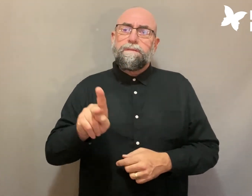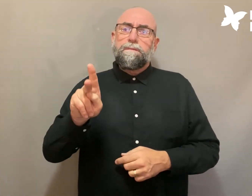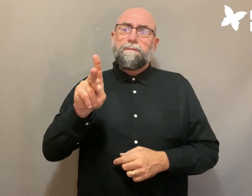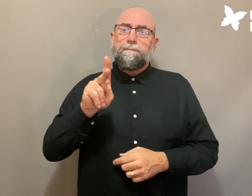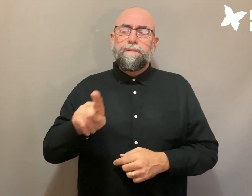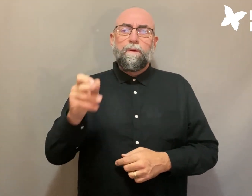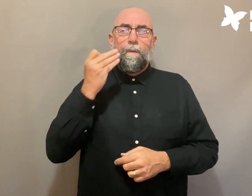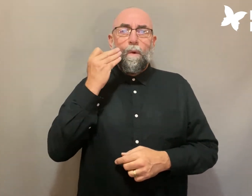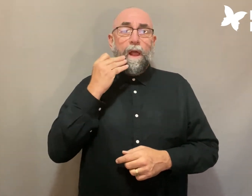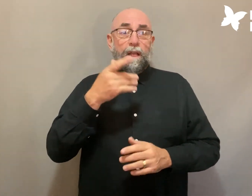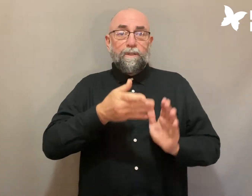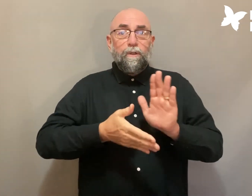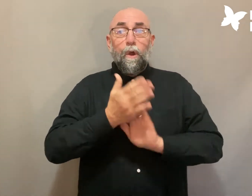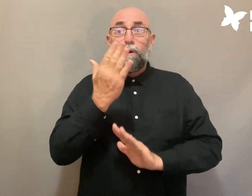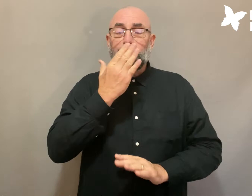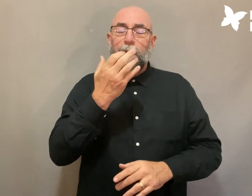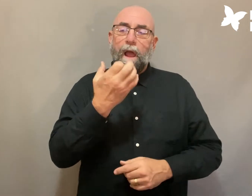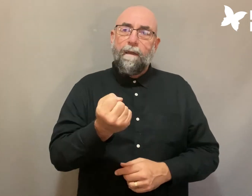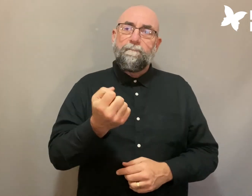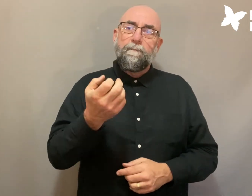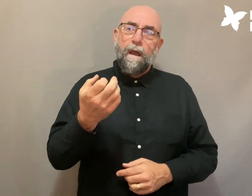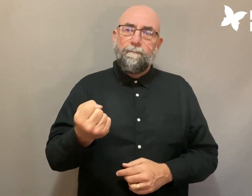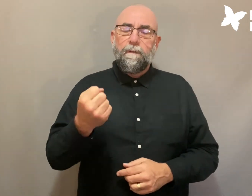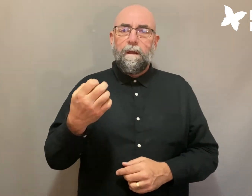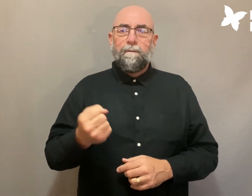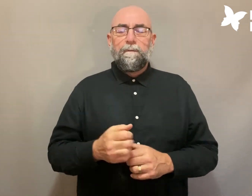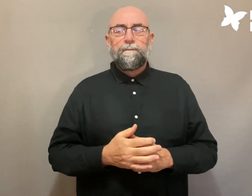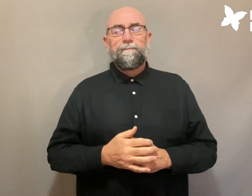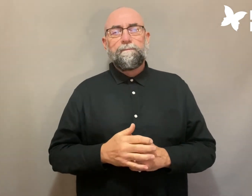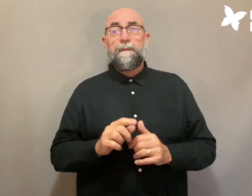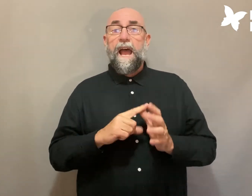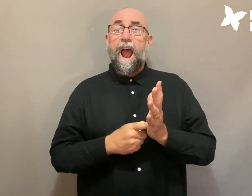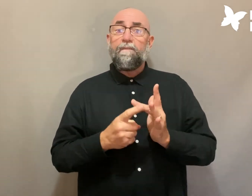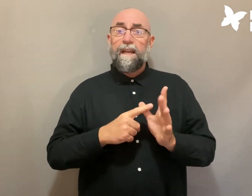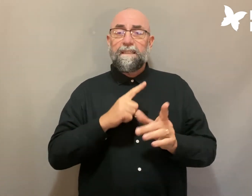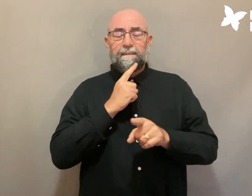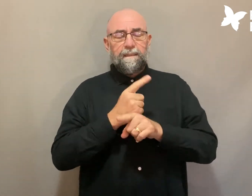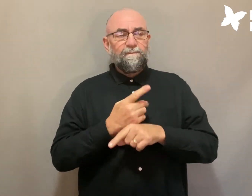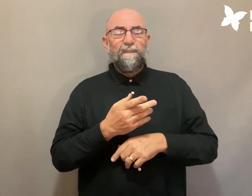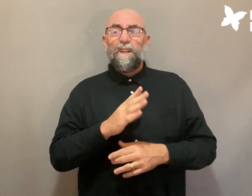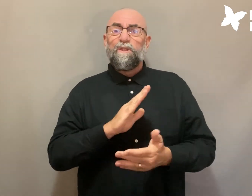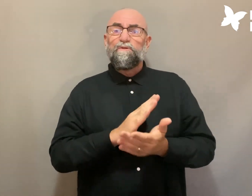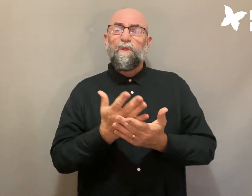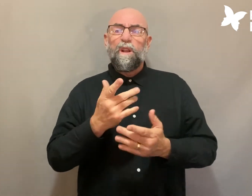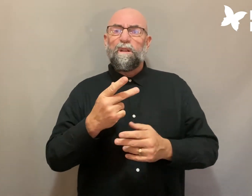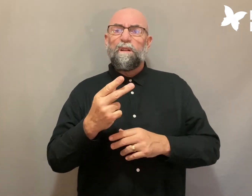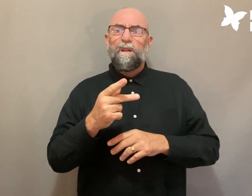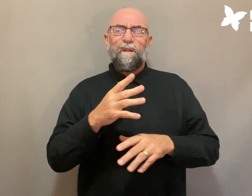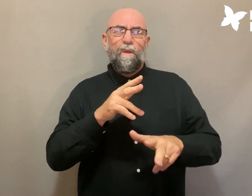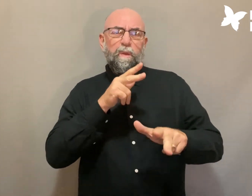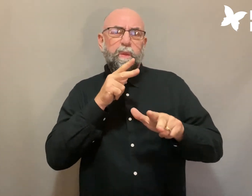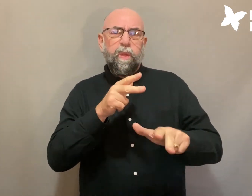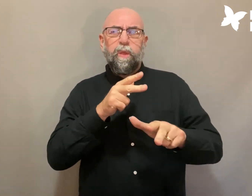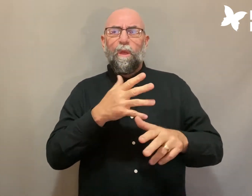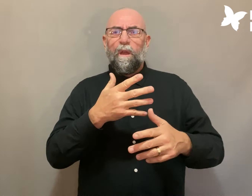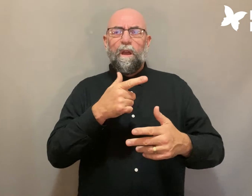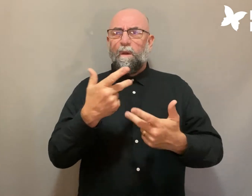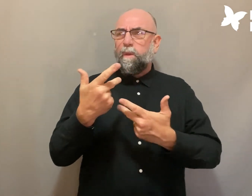school. It was mainly verbal bullying, which I hate to say was a bit more tolerable than